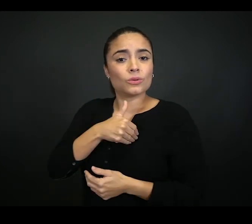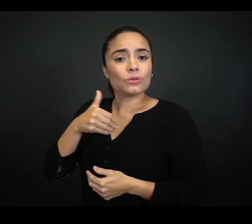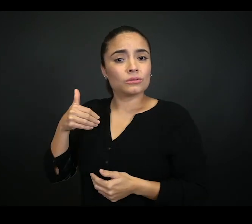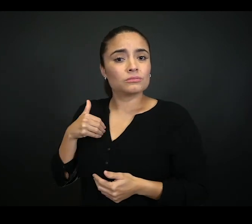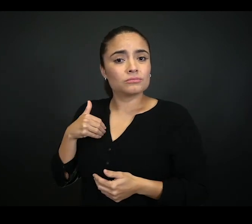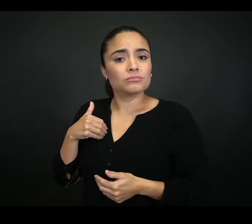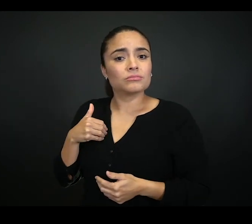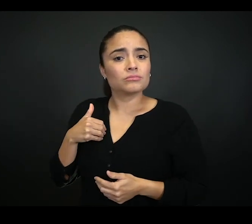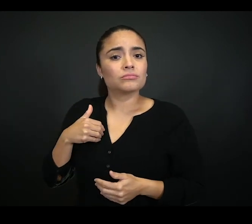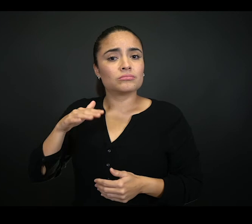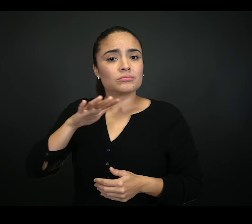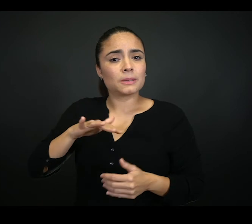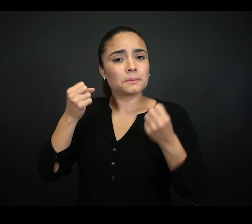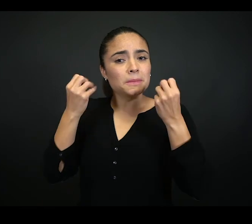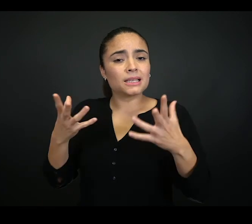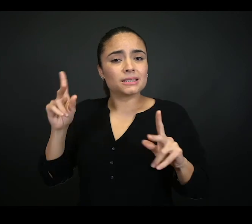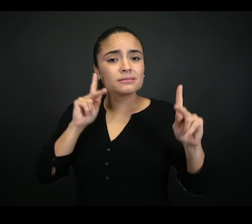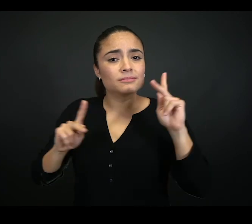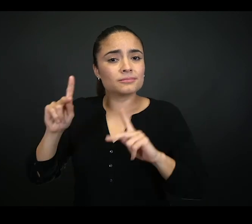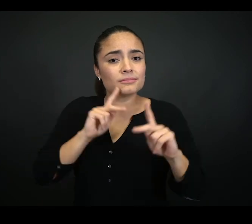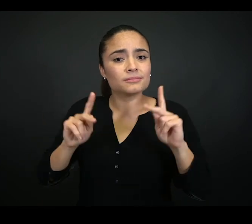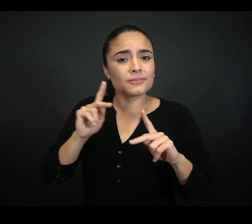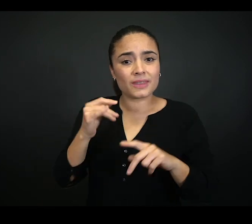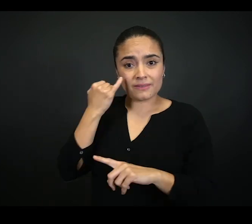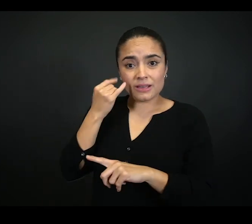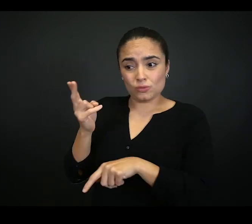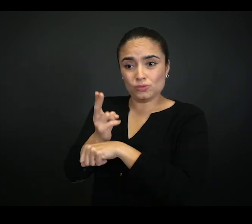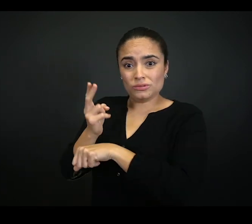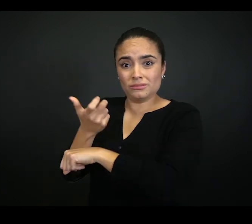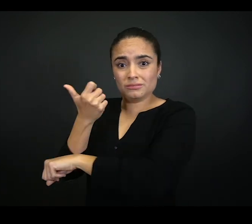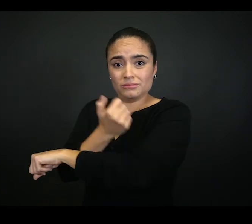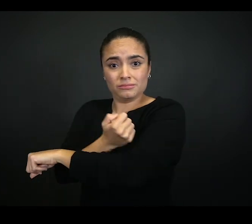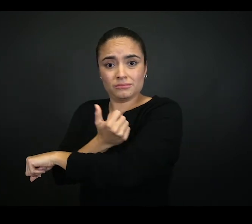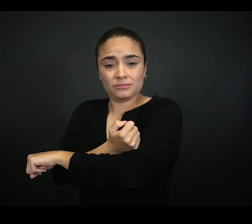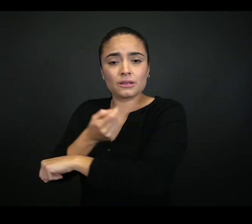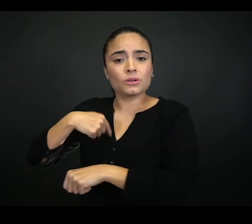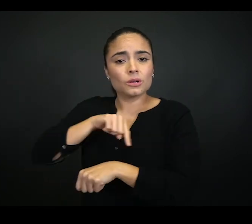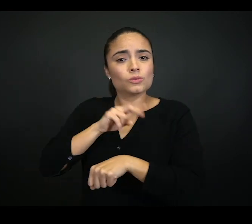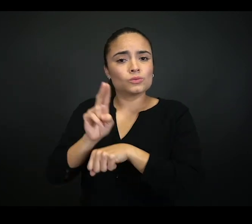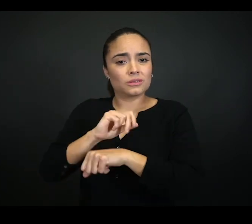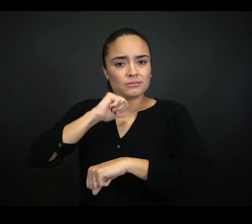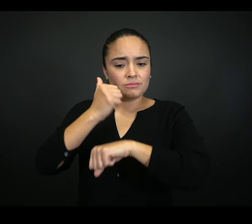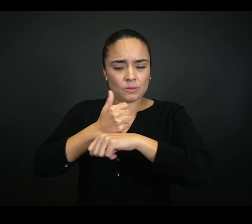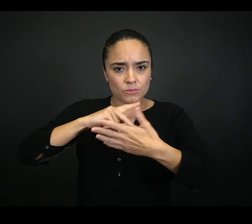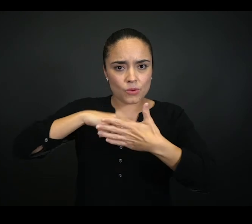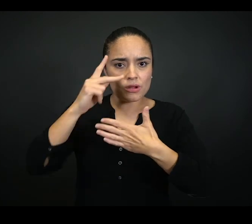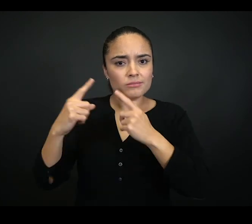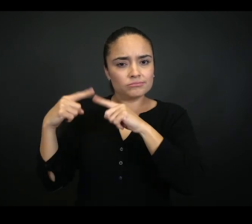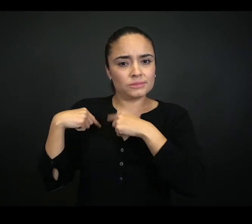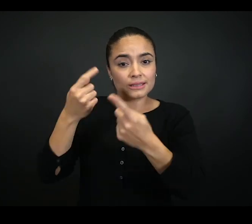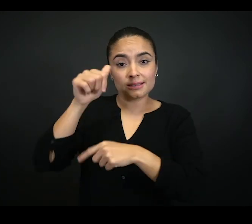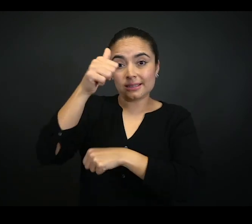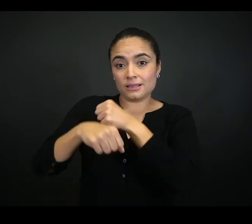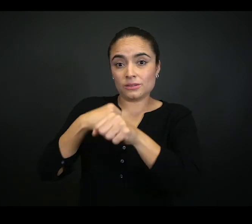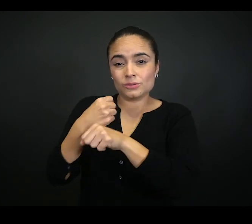of Toronto have been saving each other for years and years. And we've had this naloxone program in place